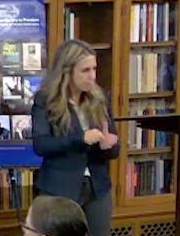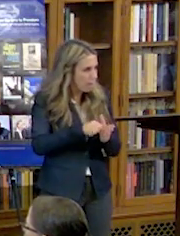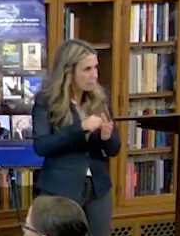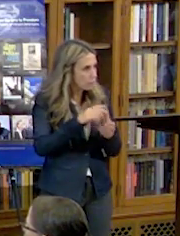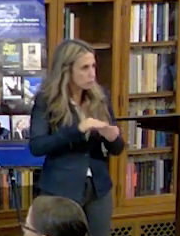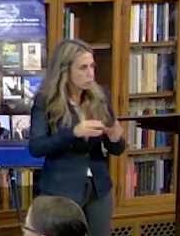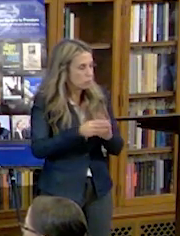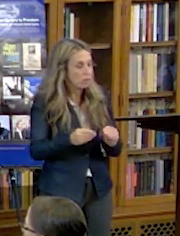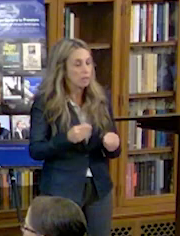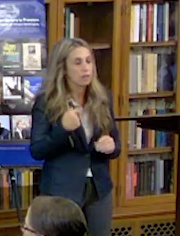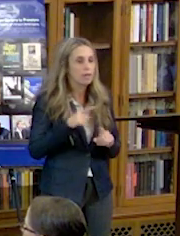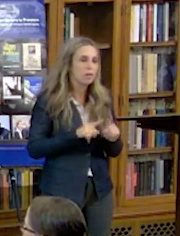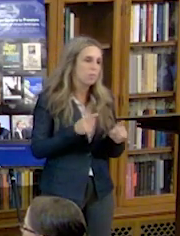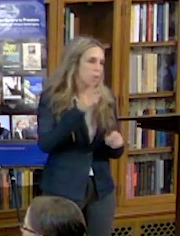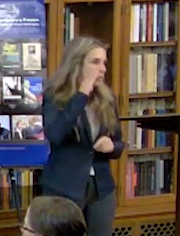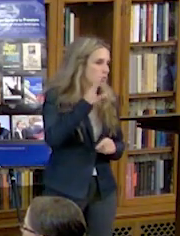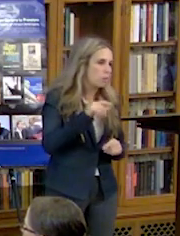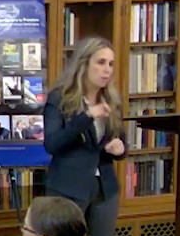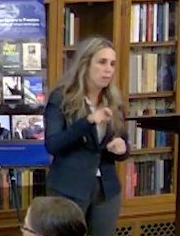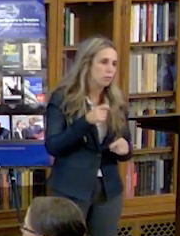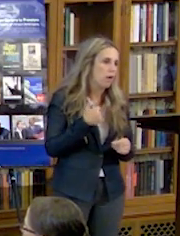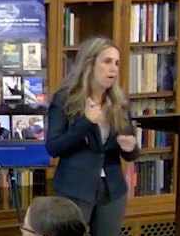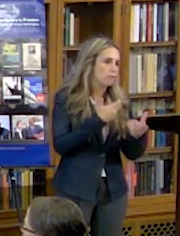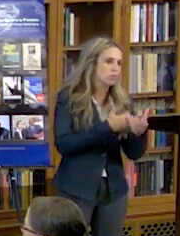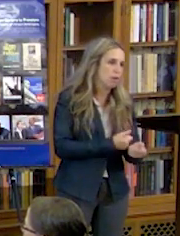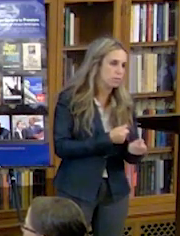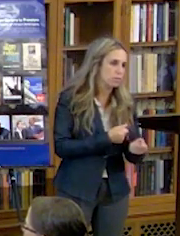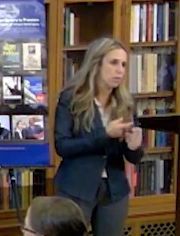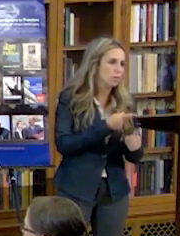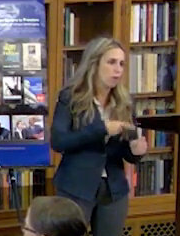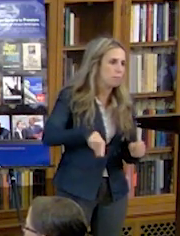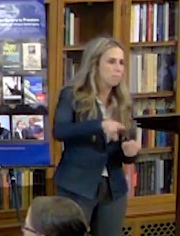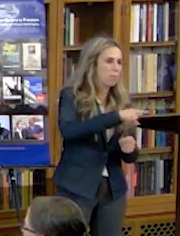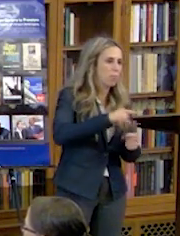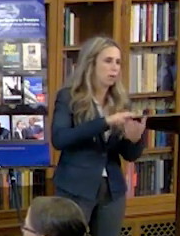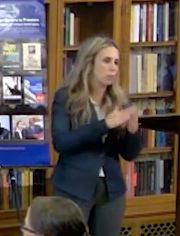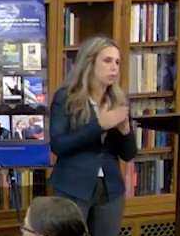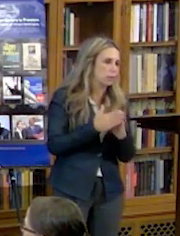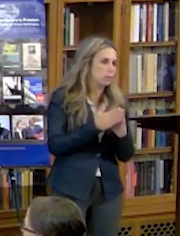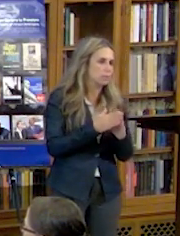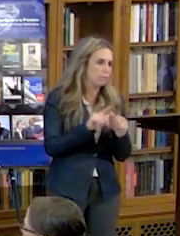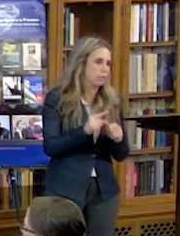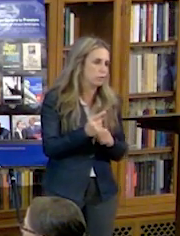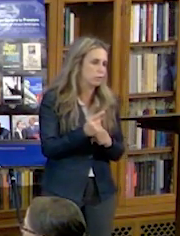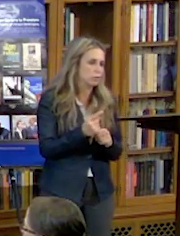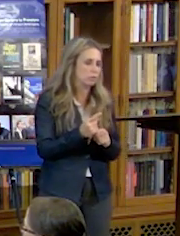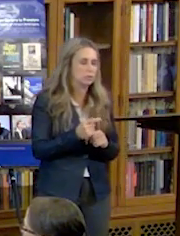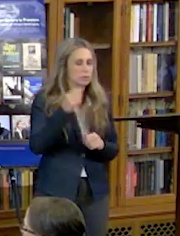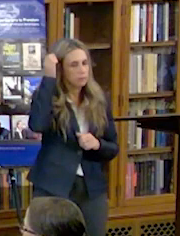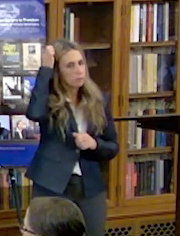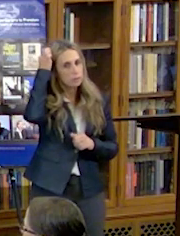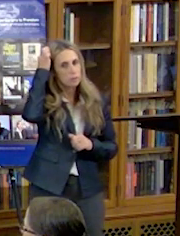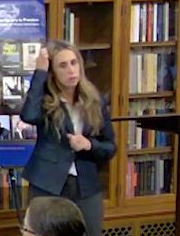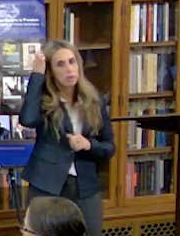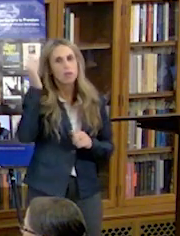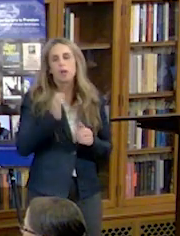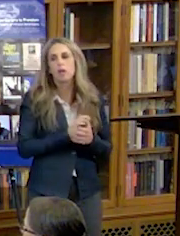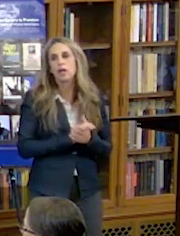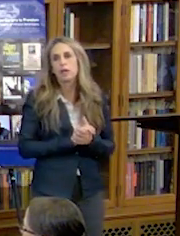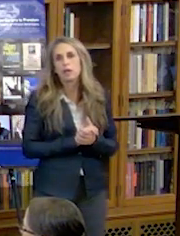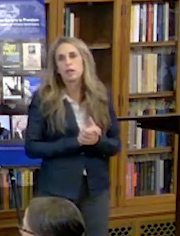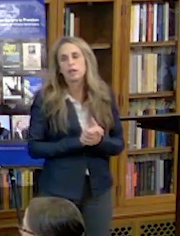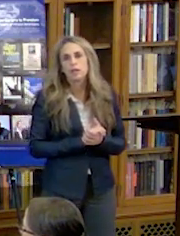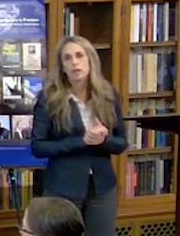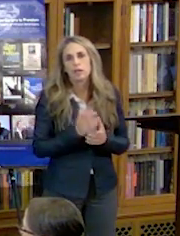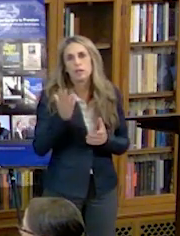um we know that um we have to have the TR Trust of the communities in order to do it when um I